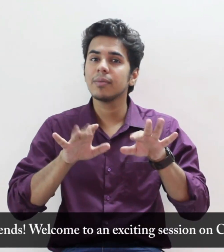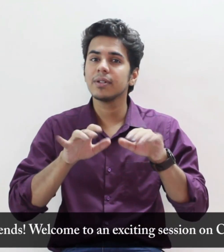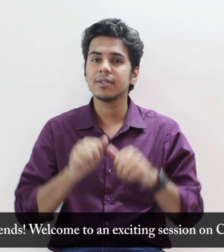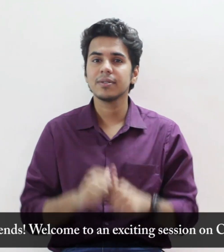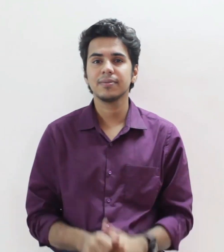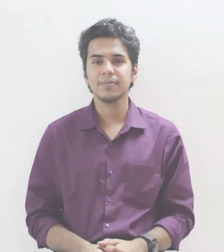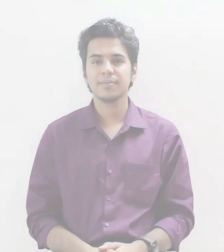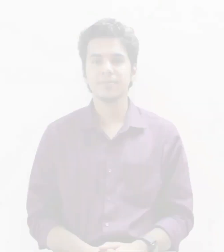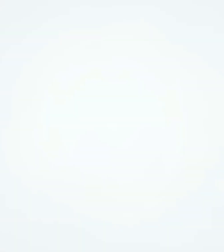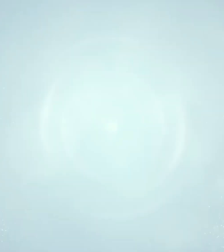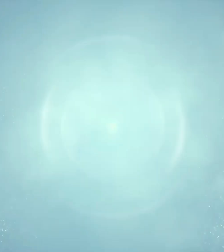computers.